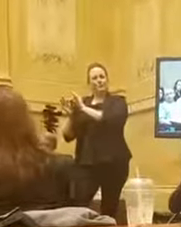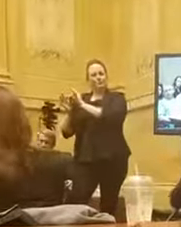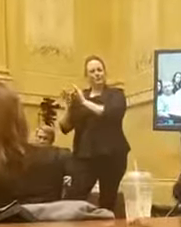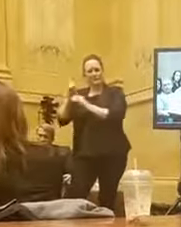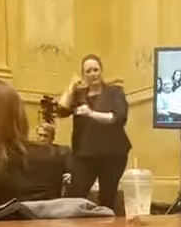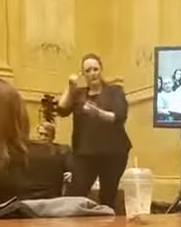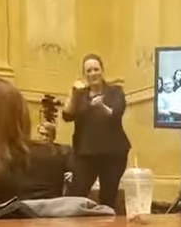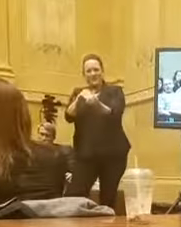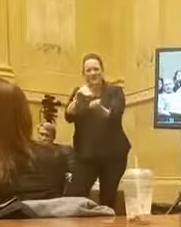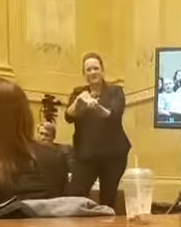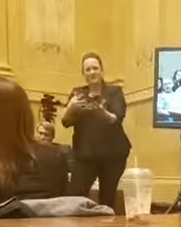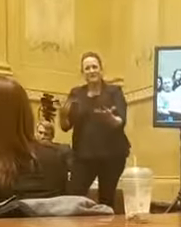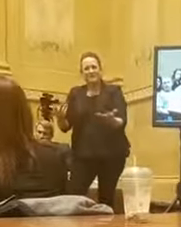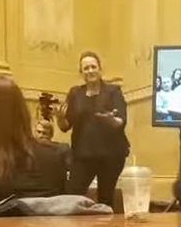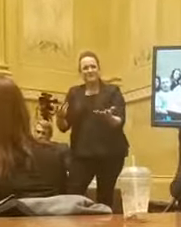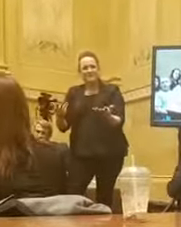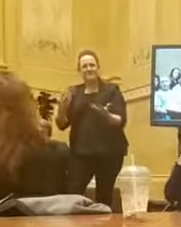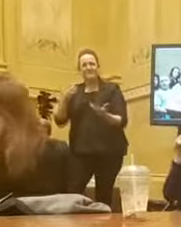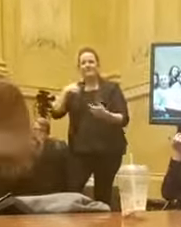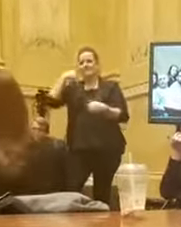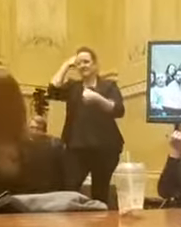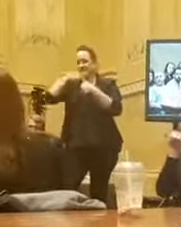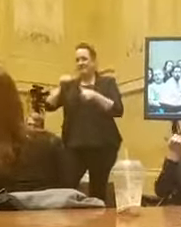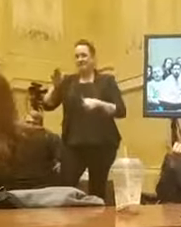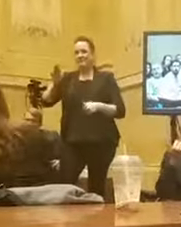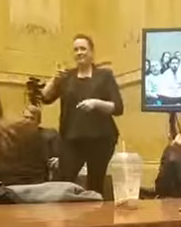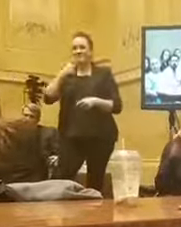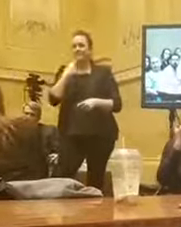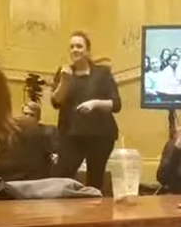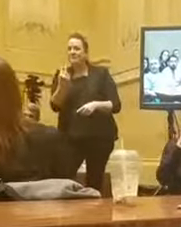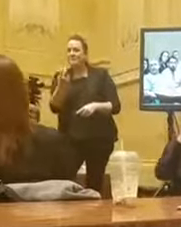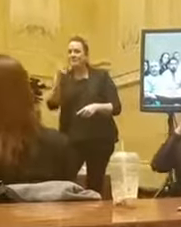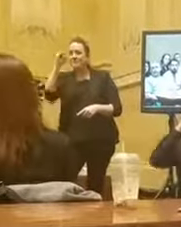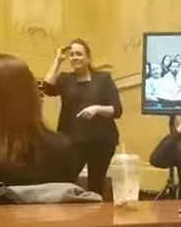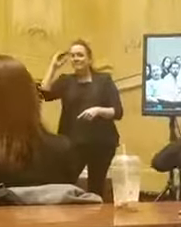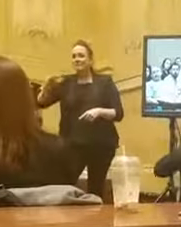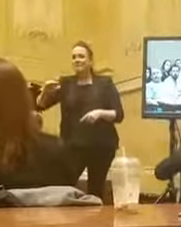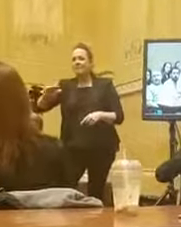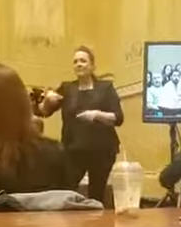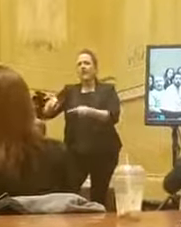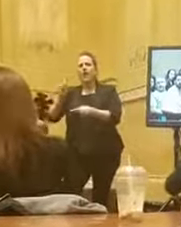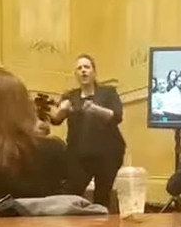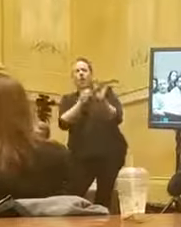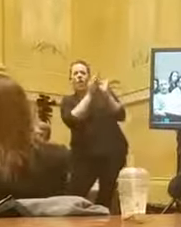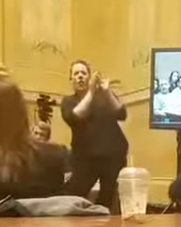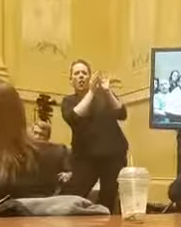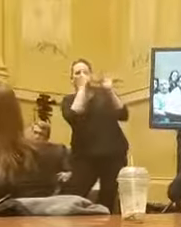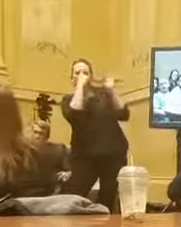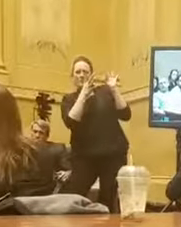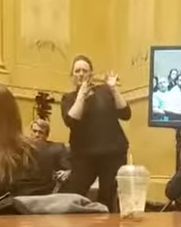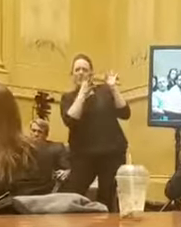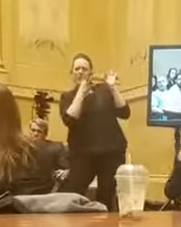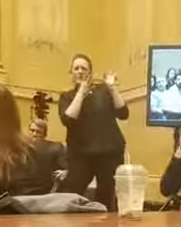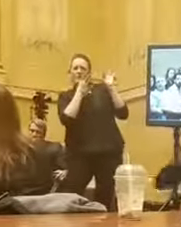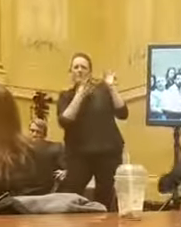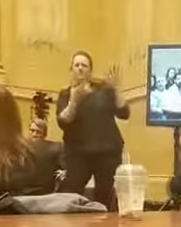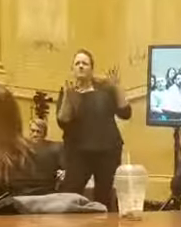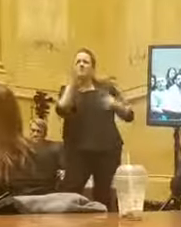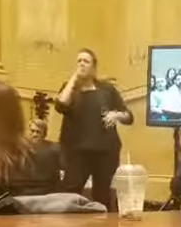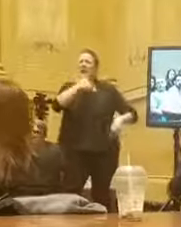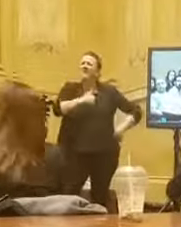incident once where a 12-year-old boy had to interpret for his deaf mother to tell her she had breast cancer. Can you just imagine? So that